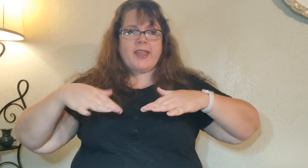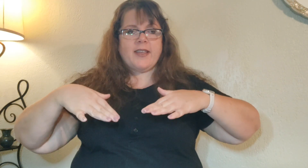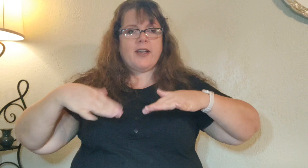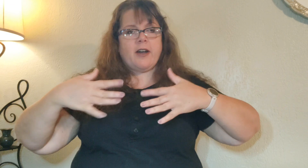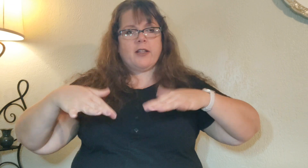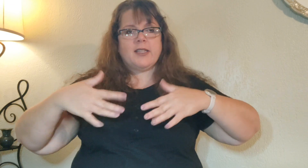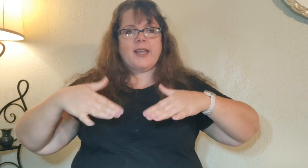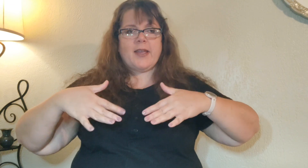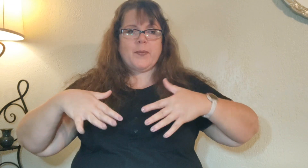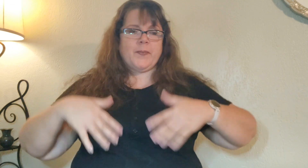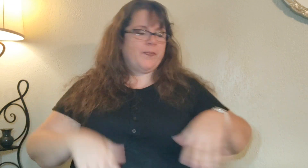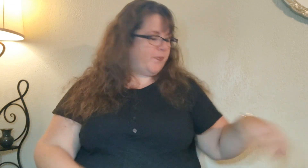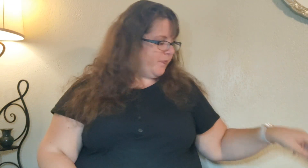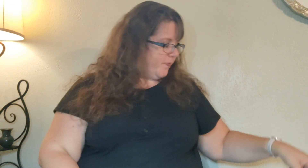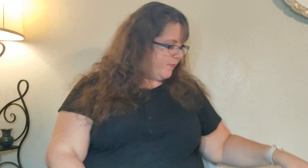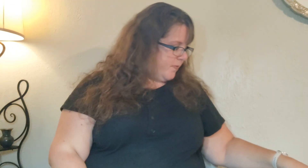shake, holiday.